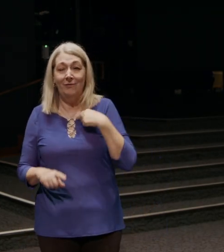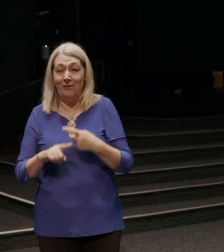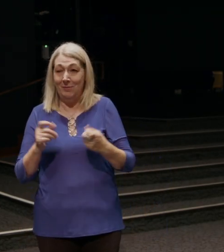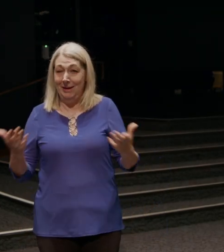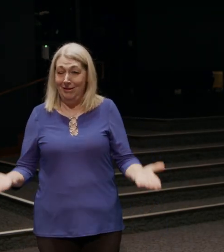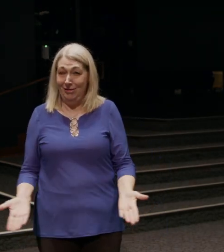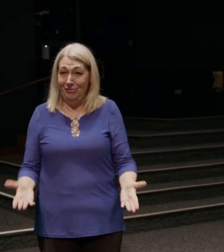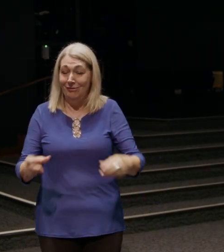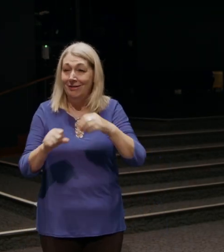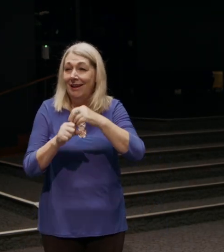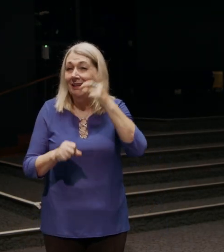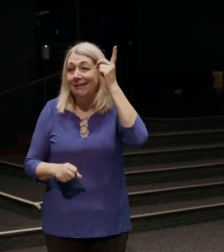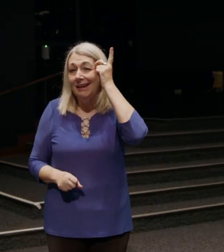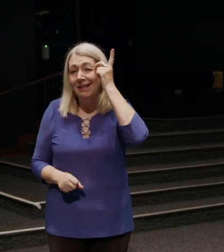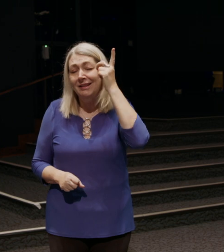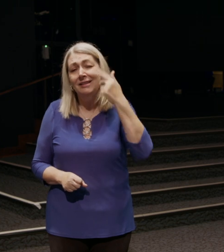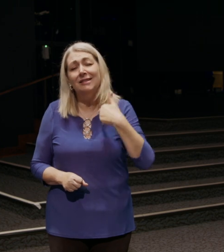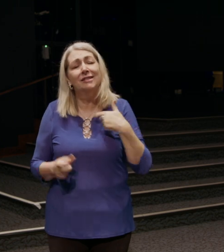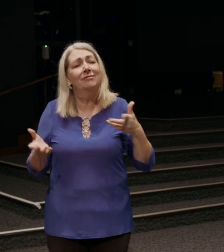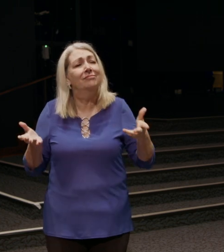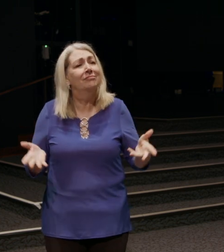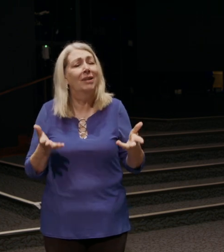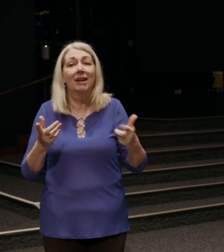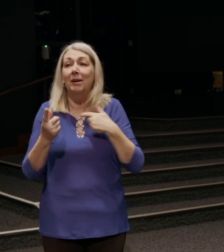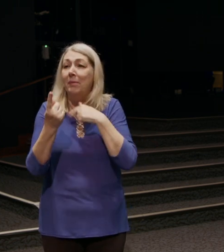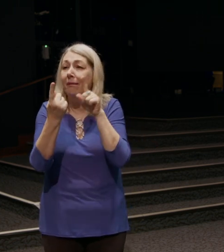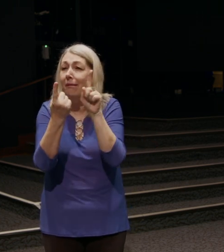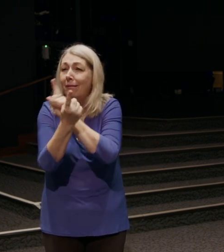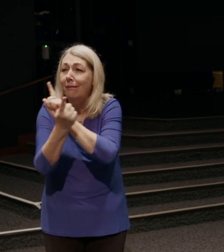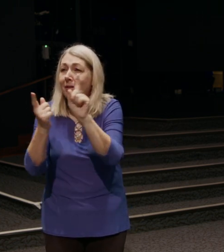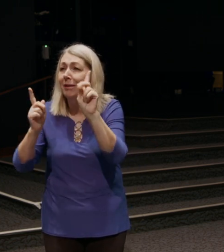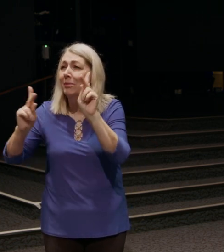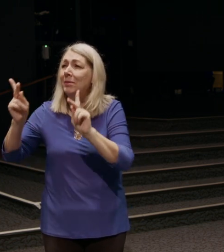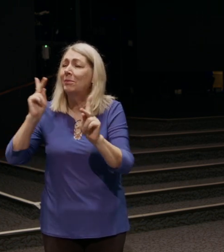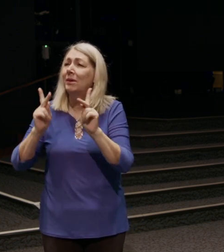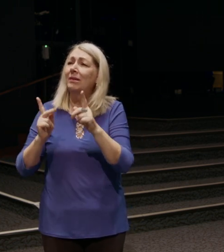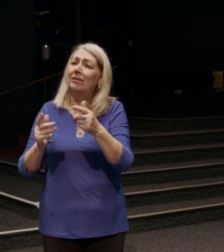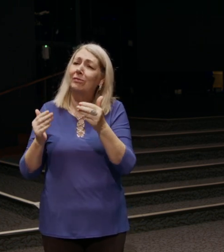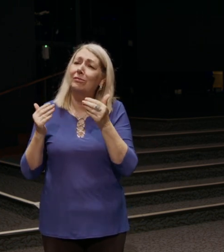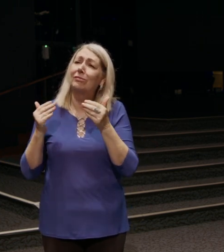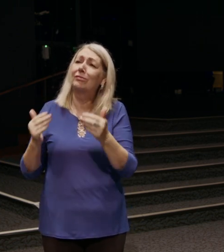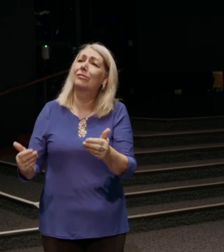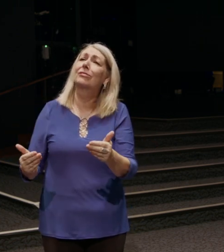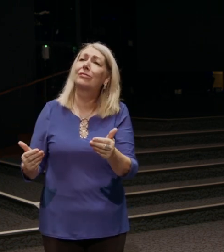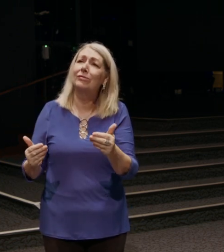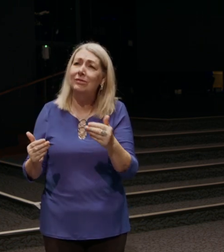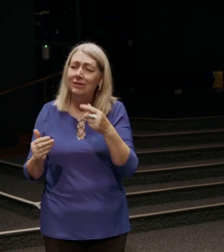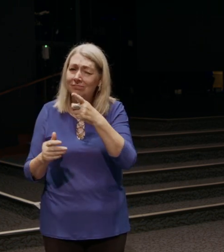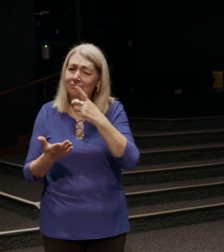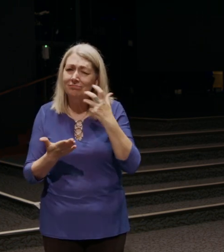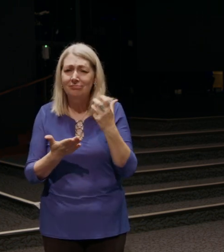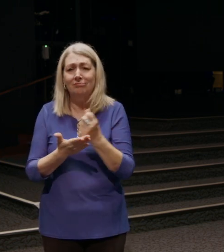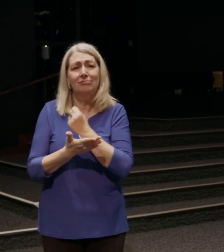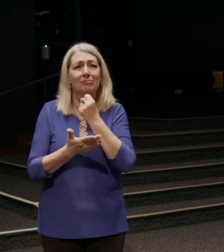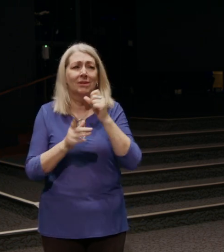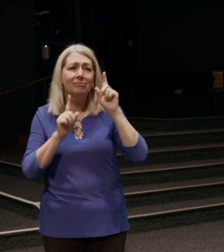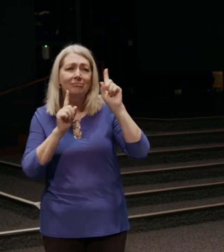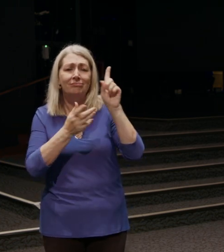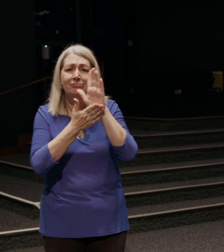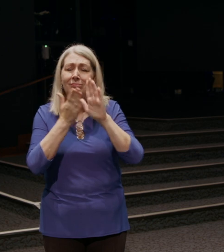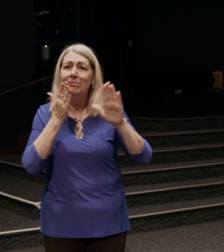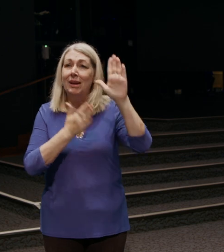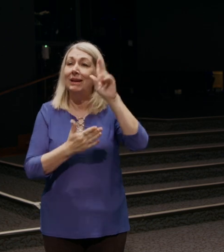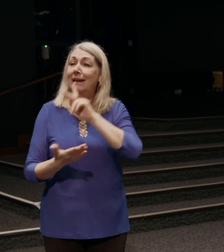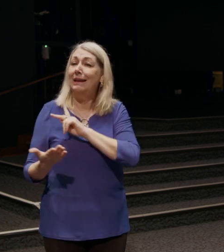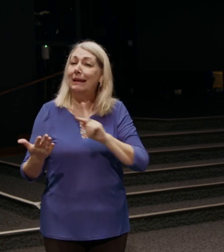Dallas, Texas. I encourage anyone I come in contact with to pursue a higher education at the King's University. I know